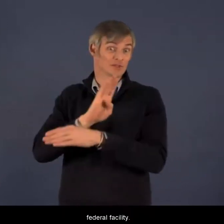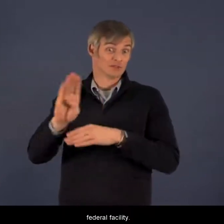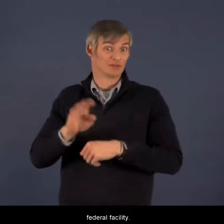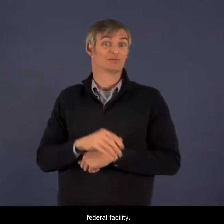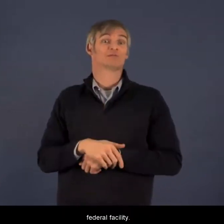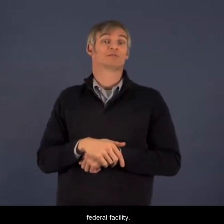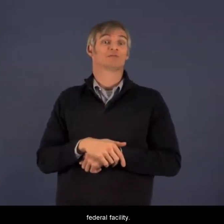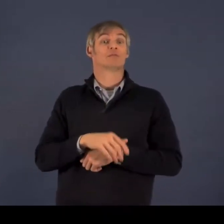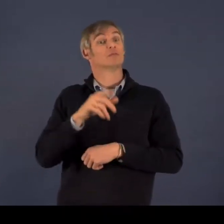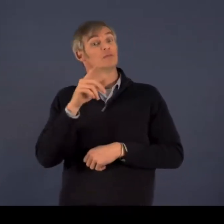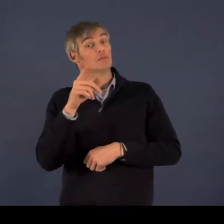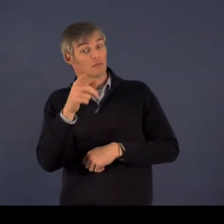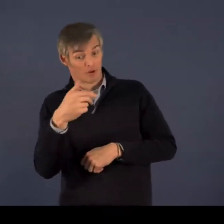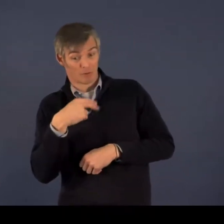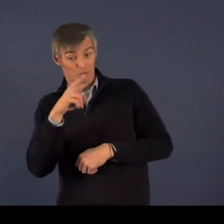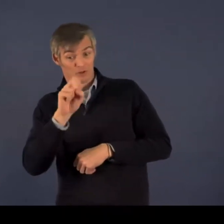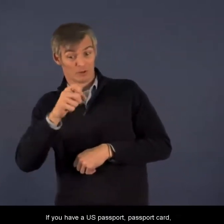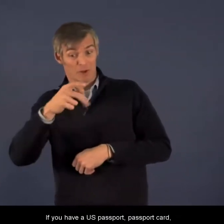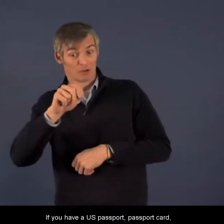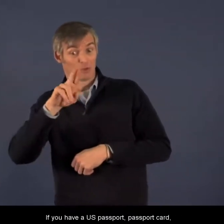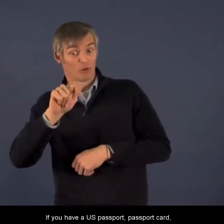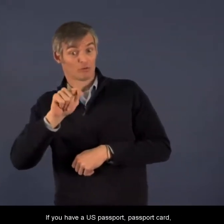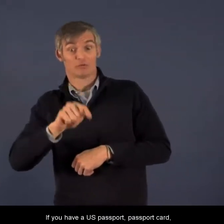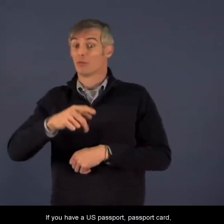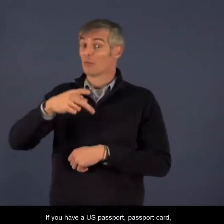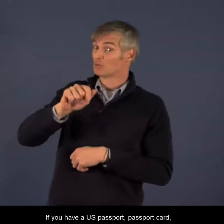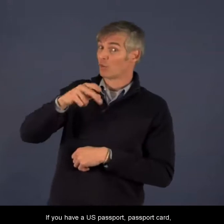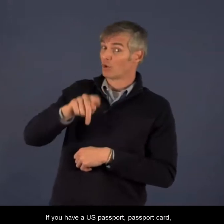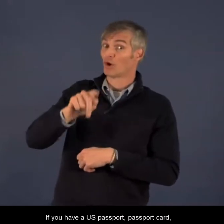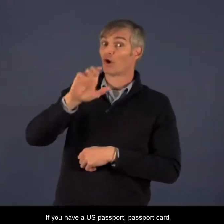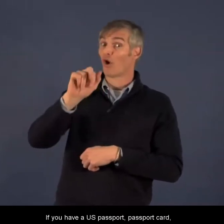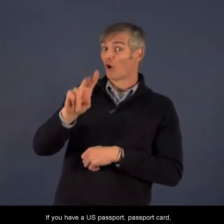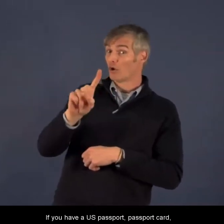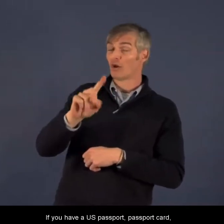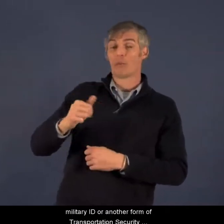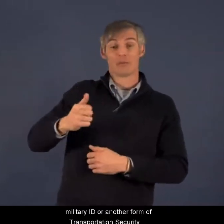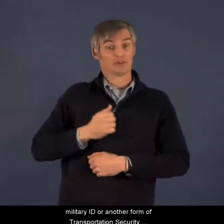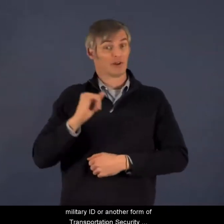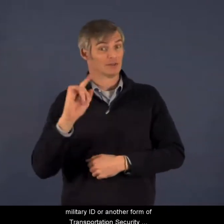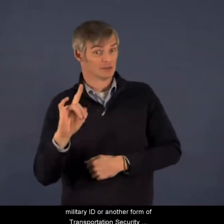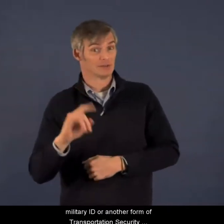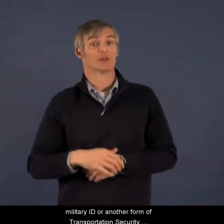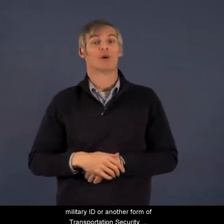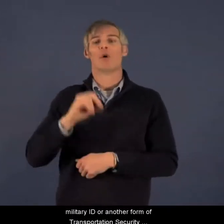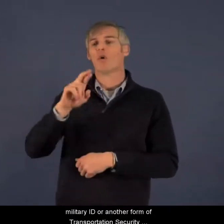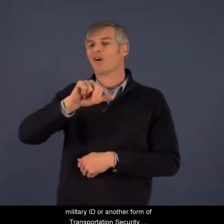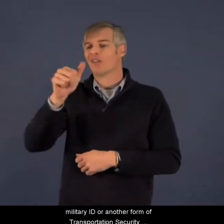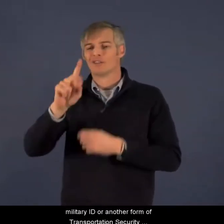federal facilities. If you have a U.S. passport, passport card, military ID, or another form